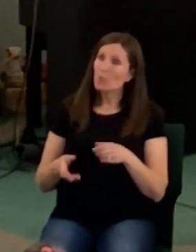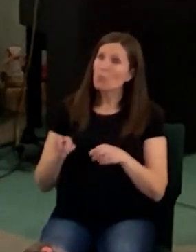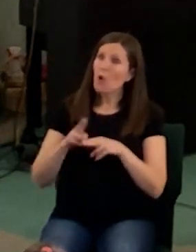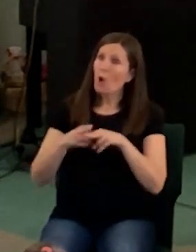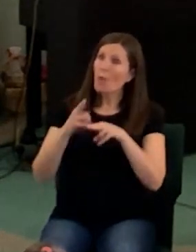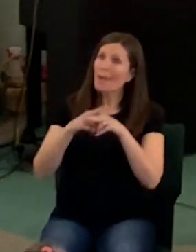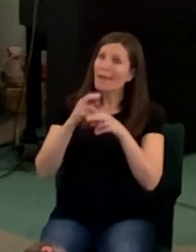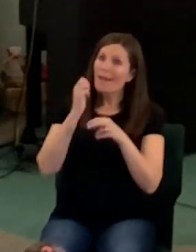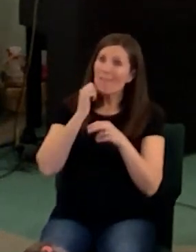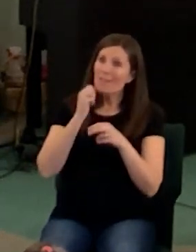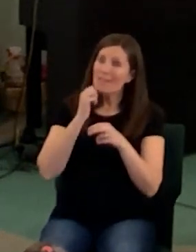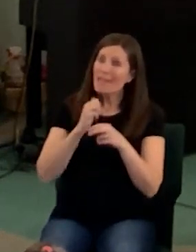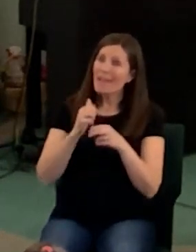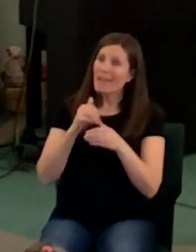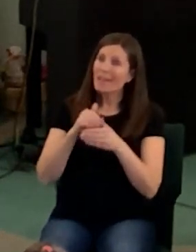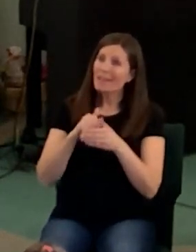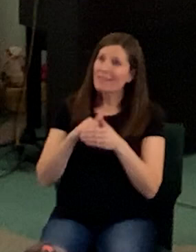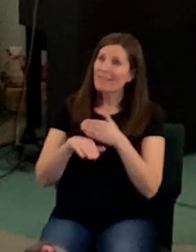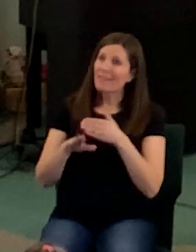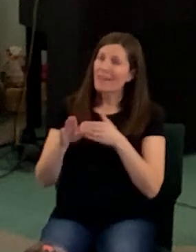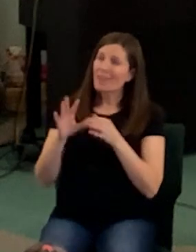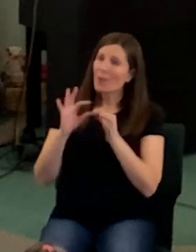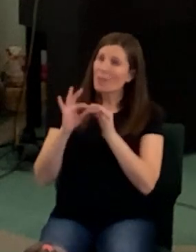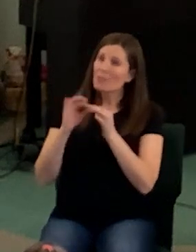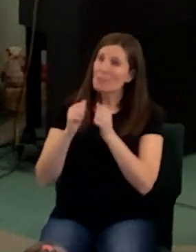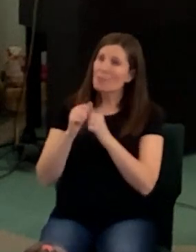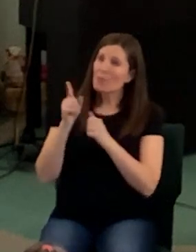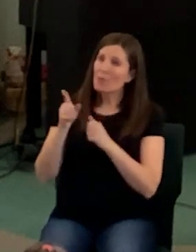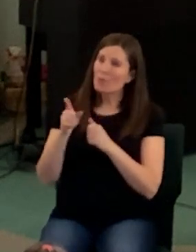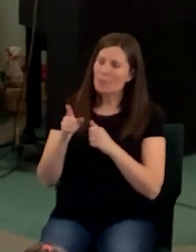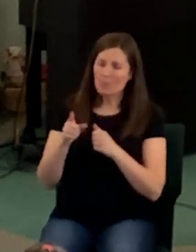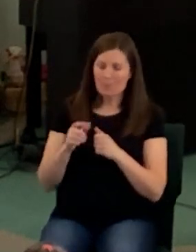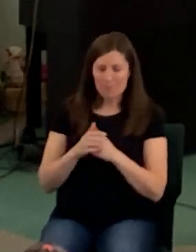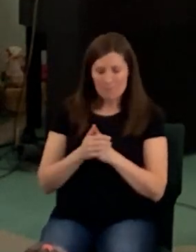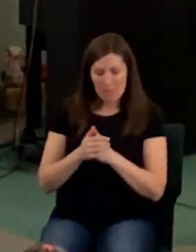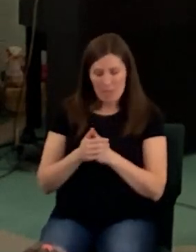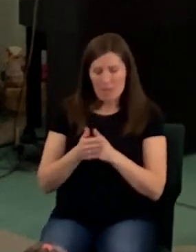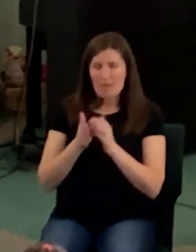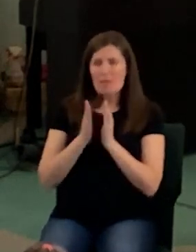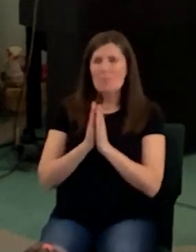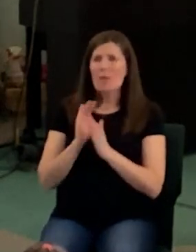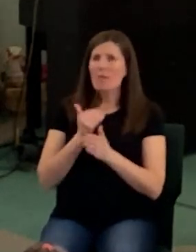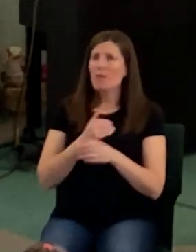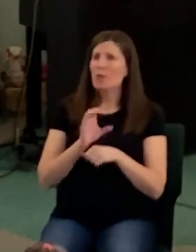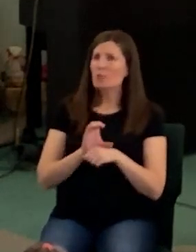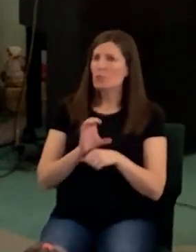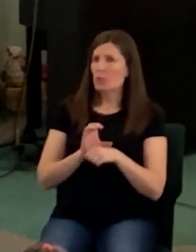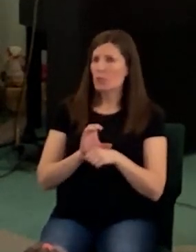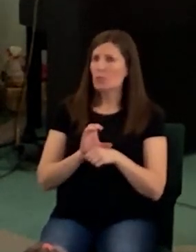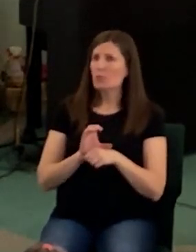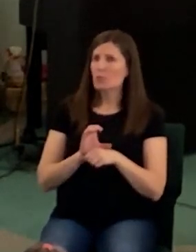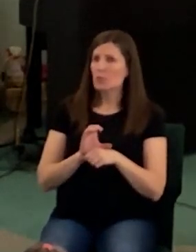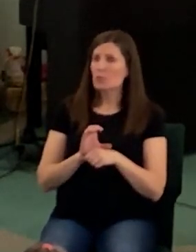you. And I pray for our church that I know they're going through tough times.